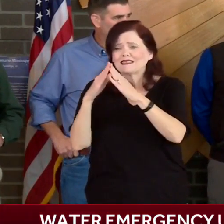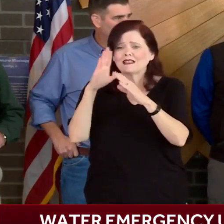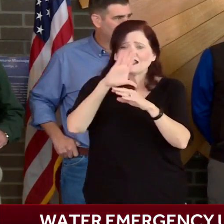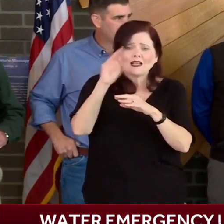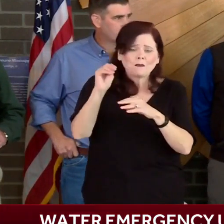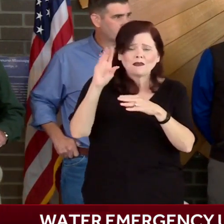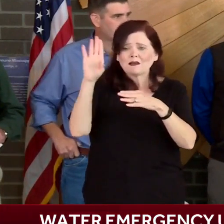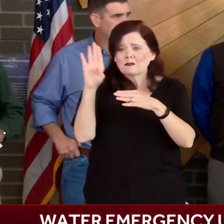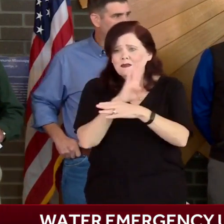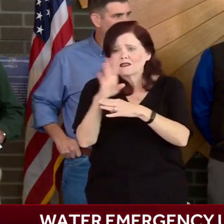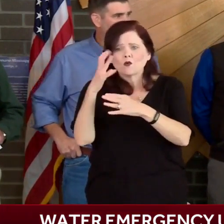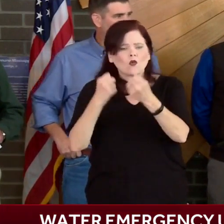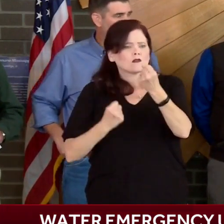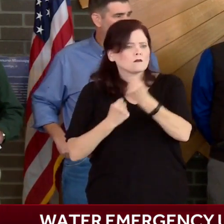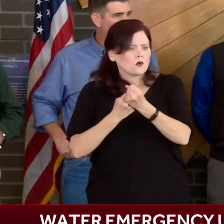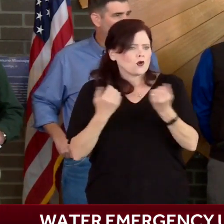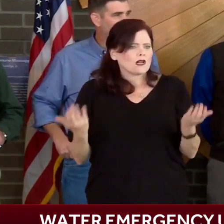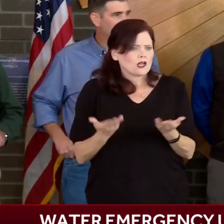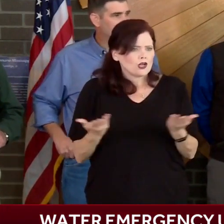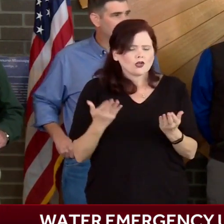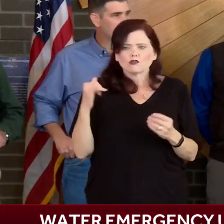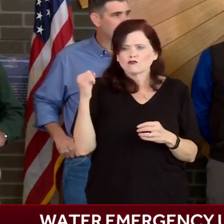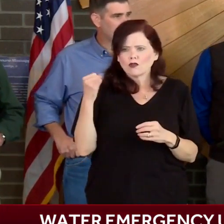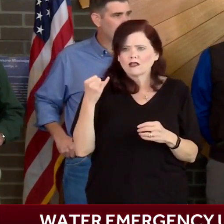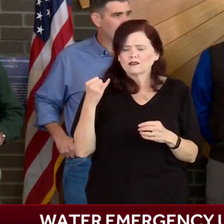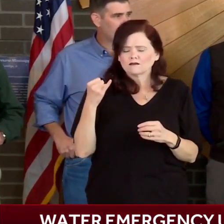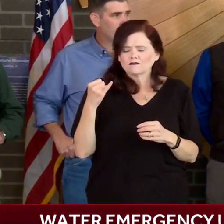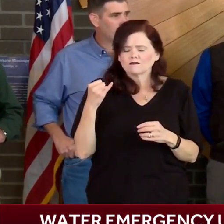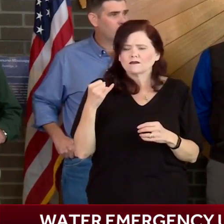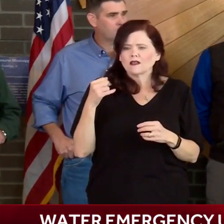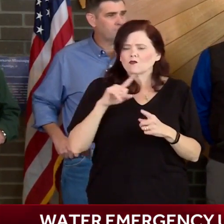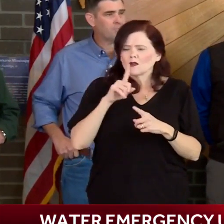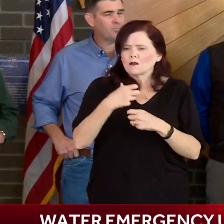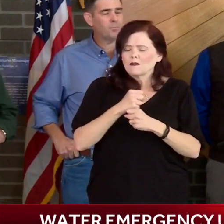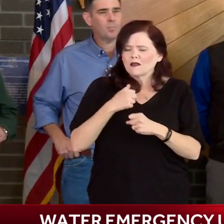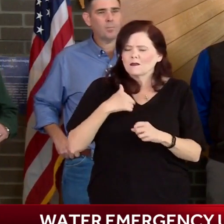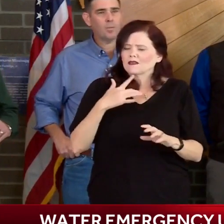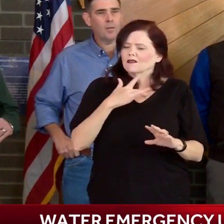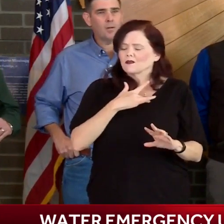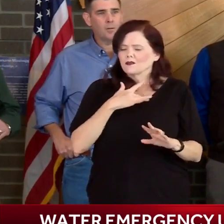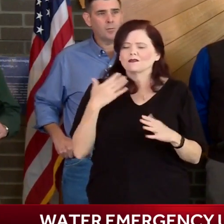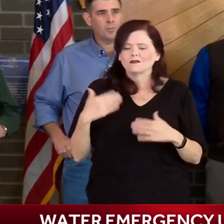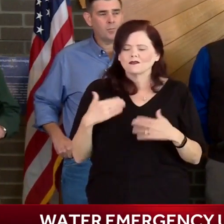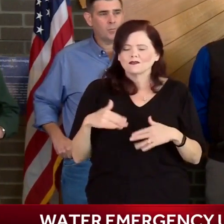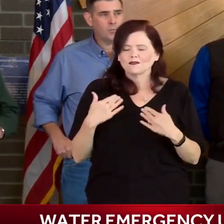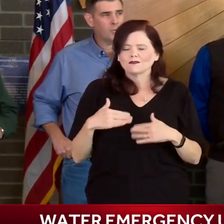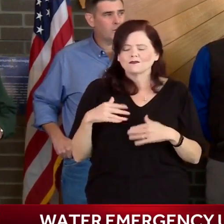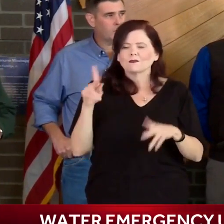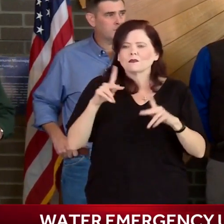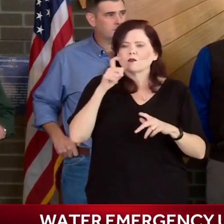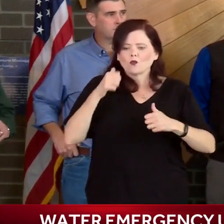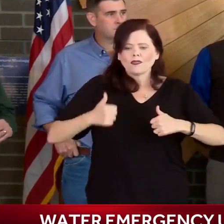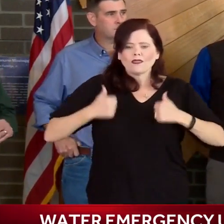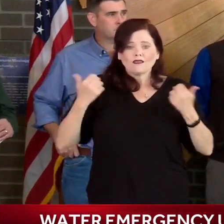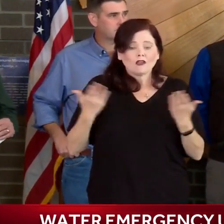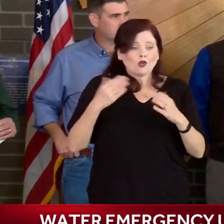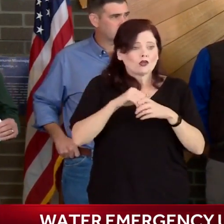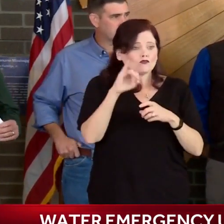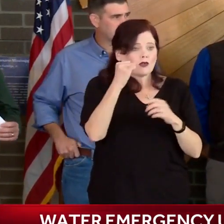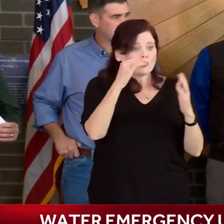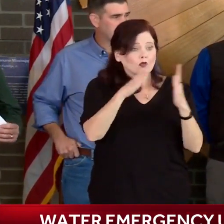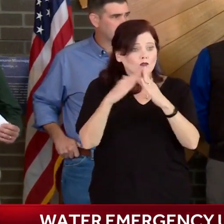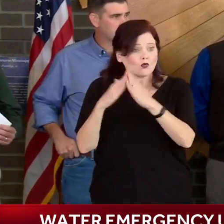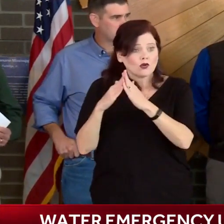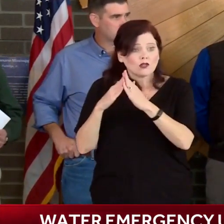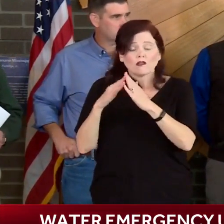want to support the effort here in Jackson, Mississippi, and that warms my heart. Those that live in the Jackson community who have stepped